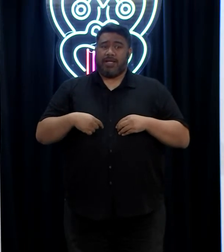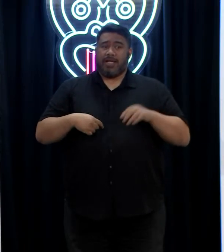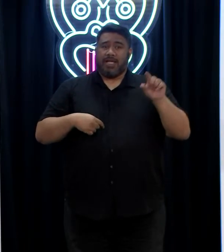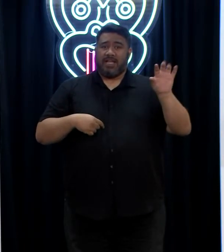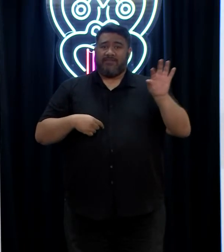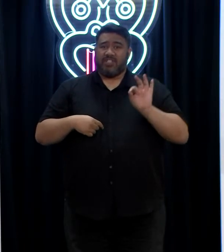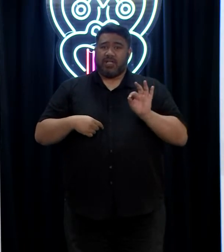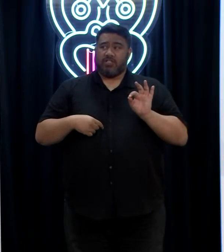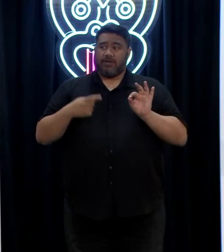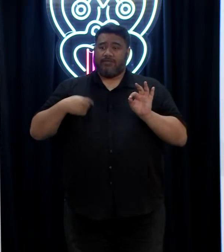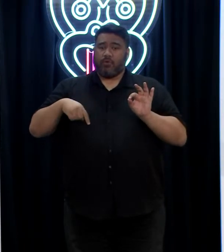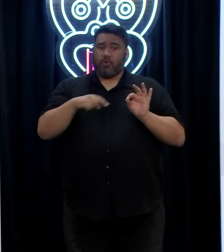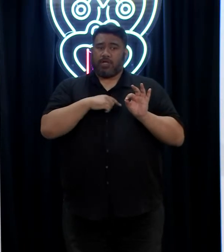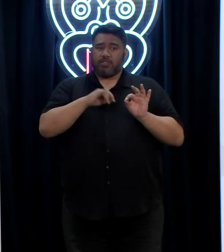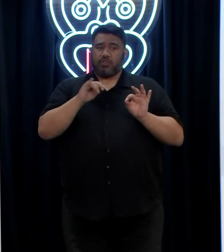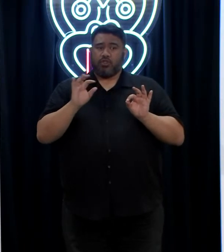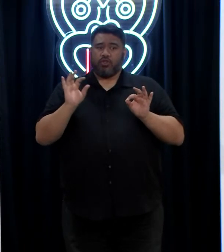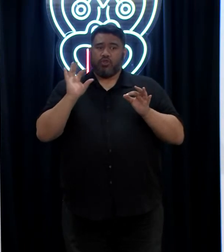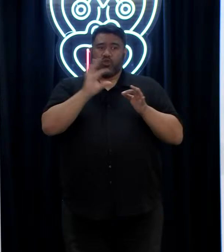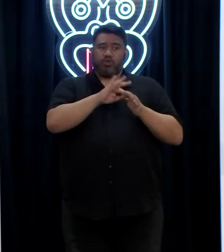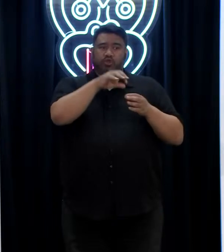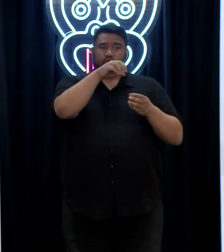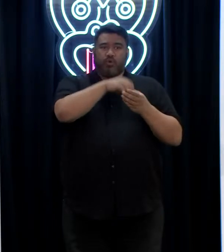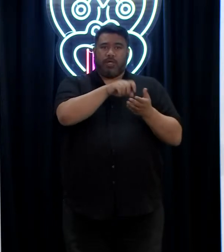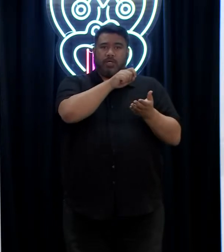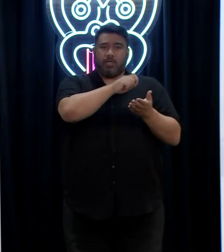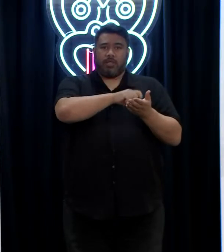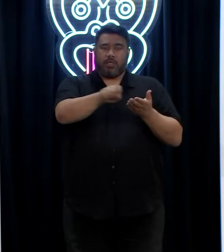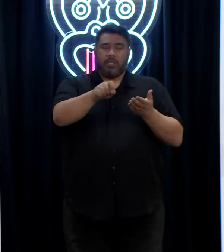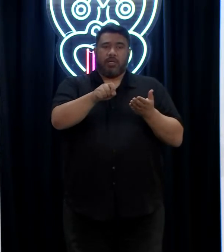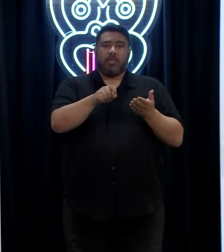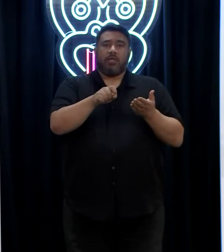CPTPP? Well, we're already in it.